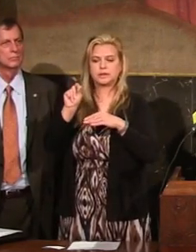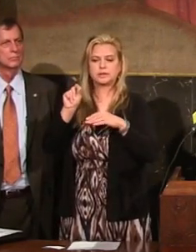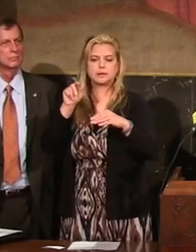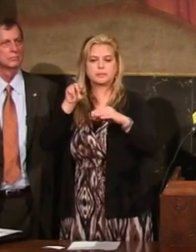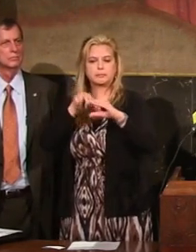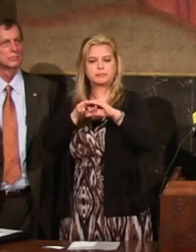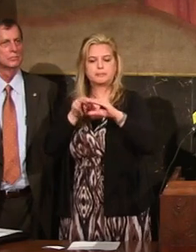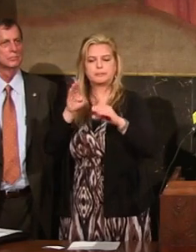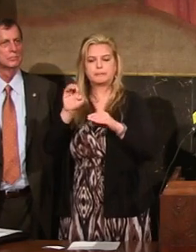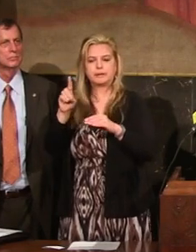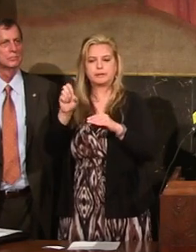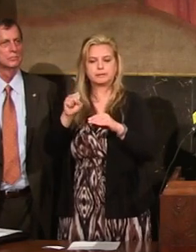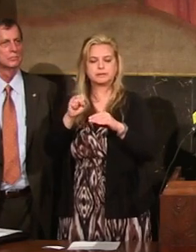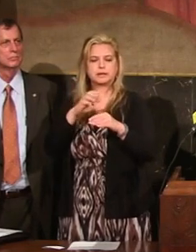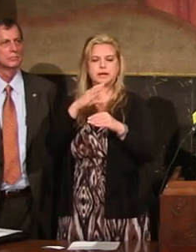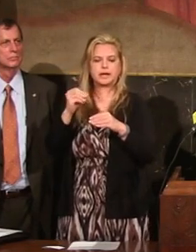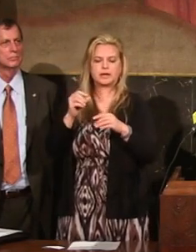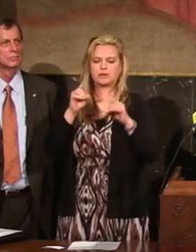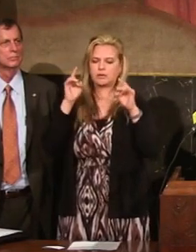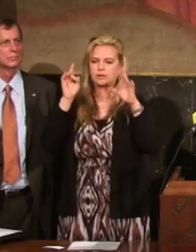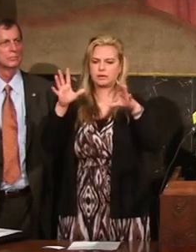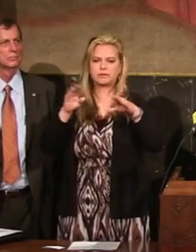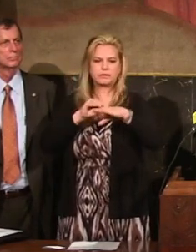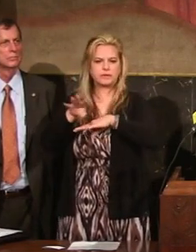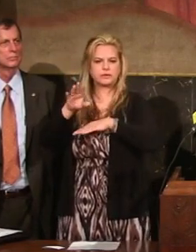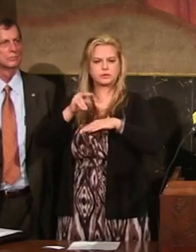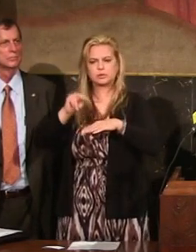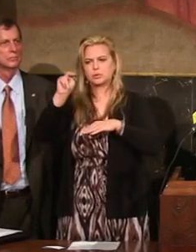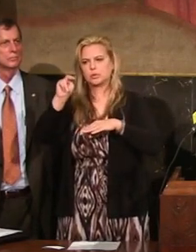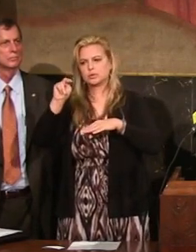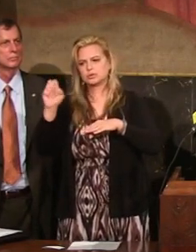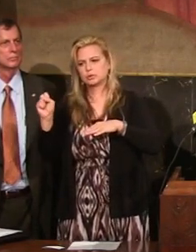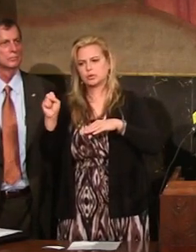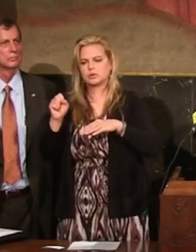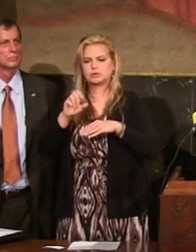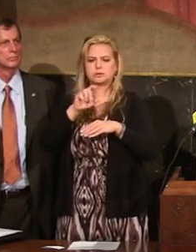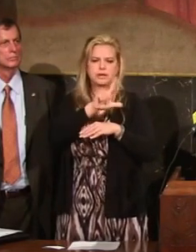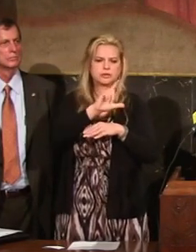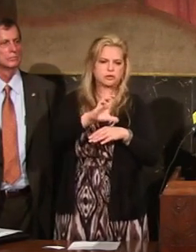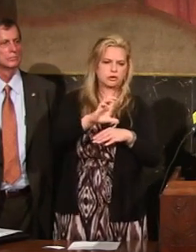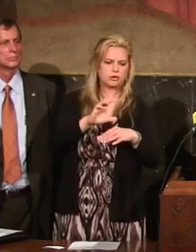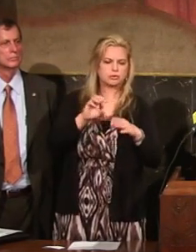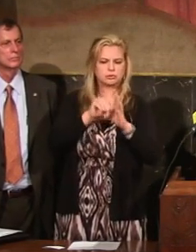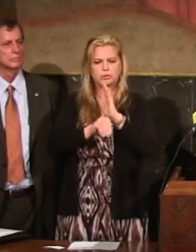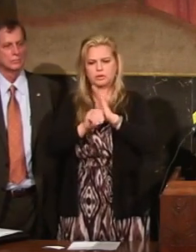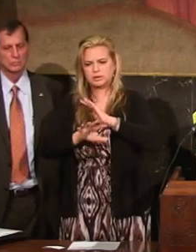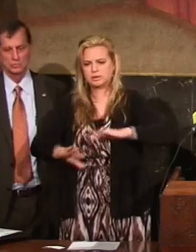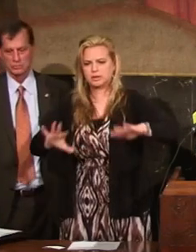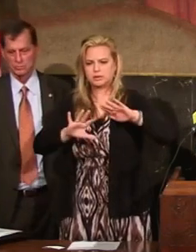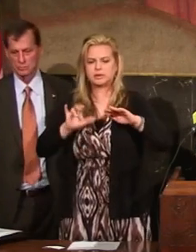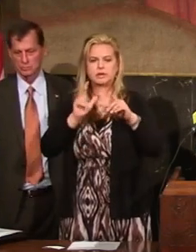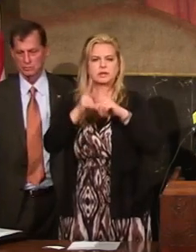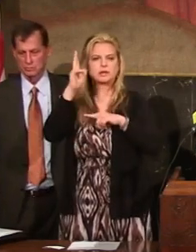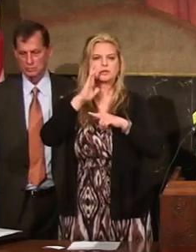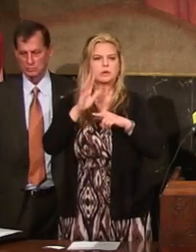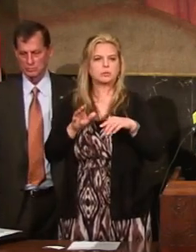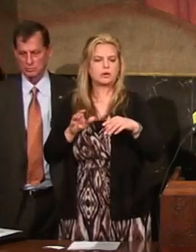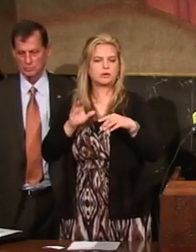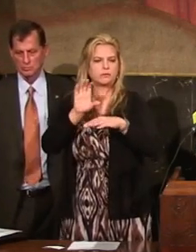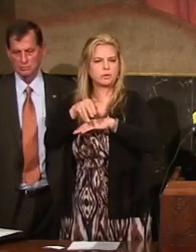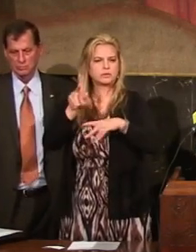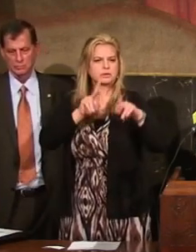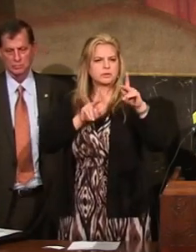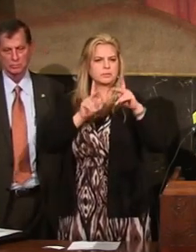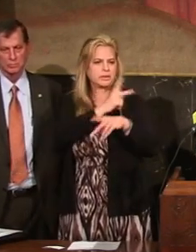devastating access on the North Shore and Lake Charles and the greater New Orleans area, The cuts will likely force patients in acute